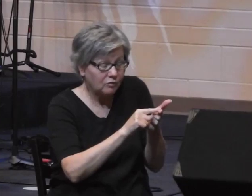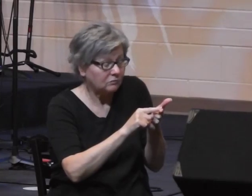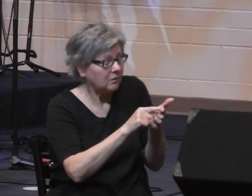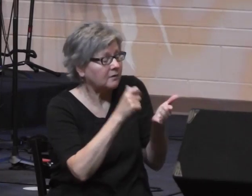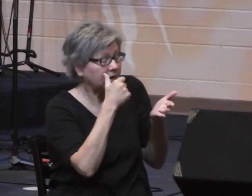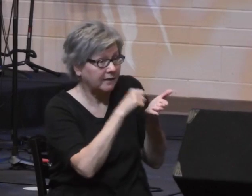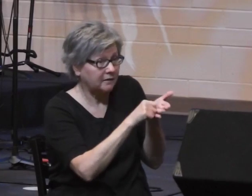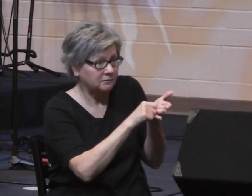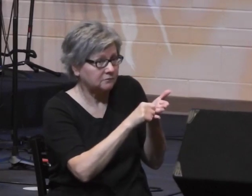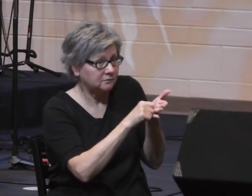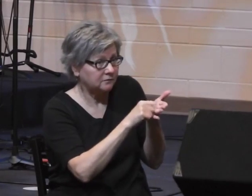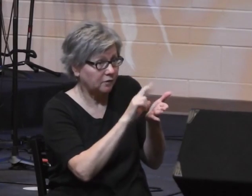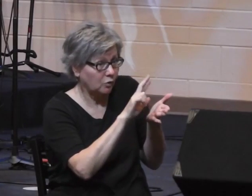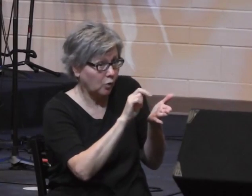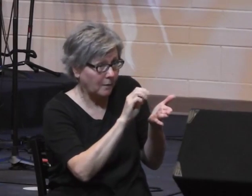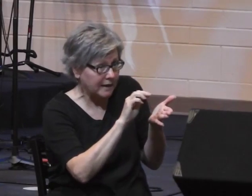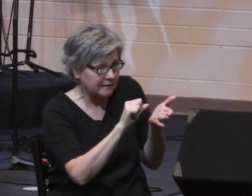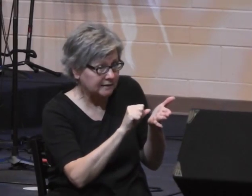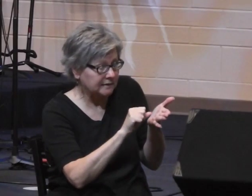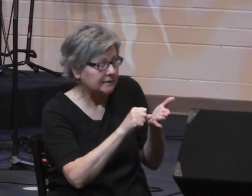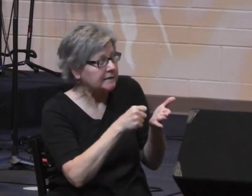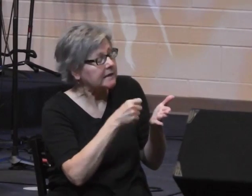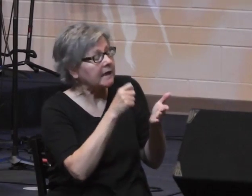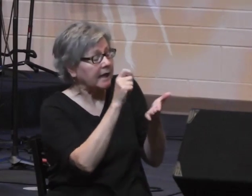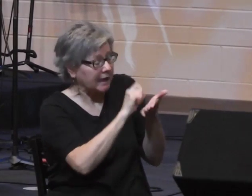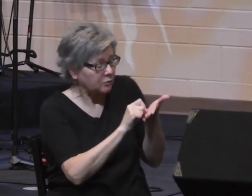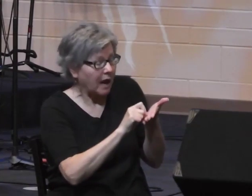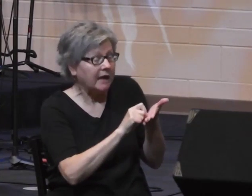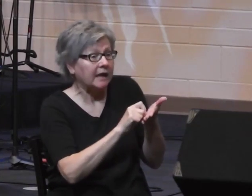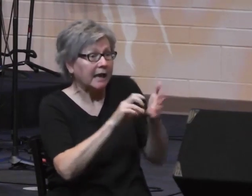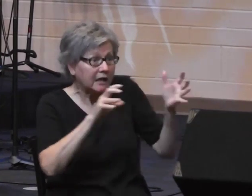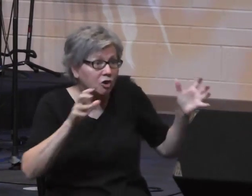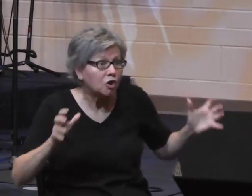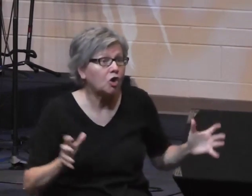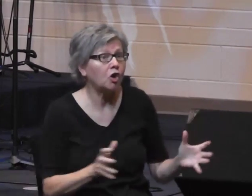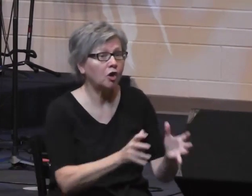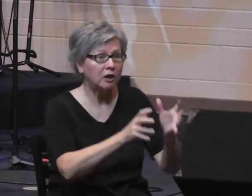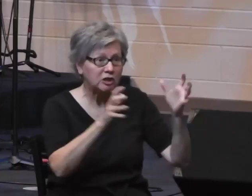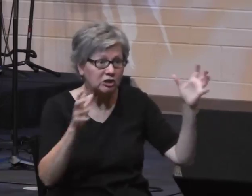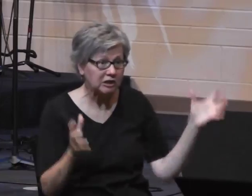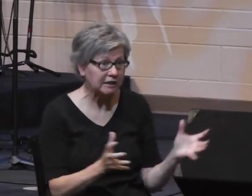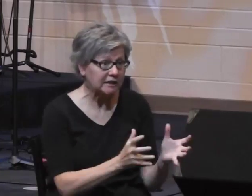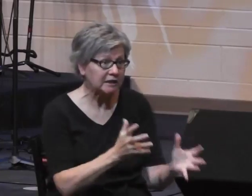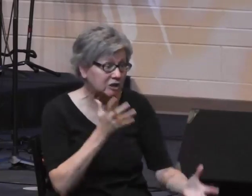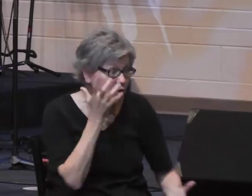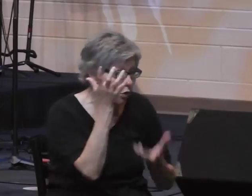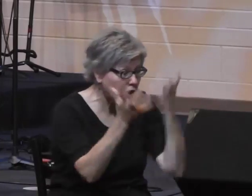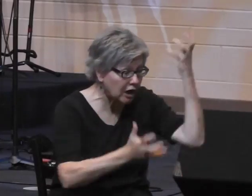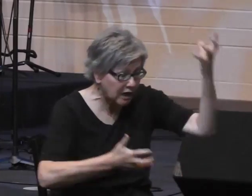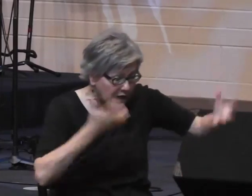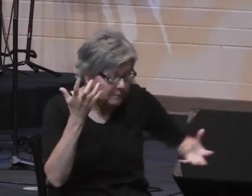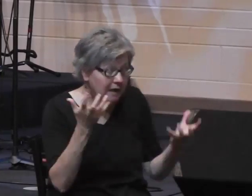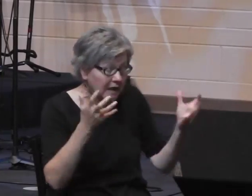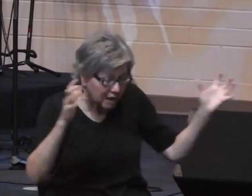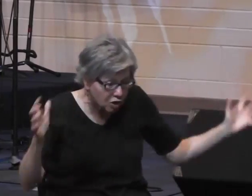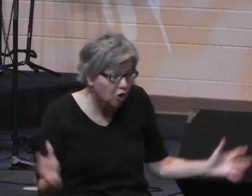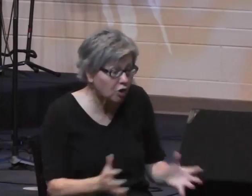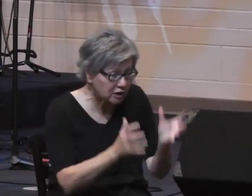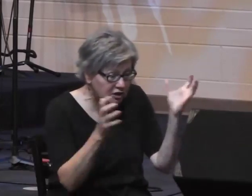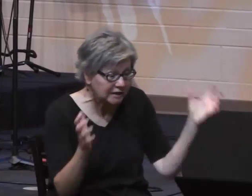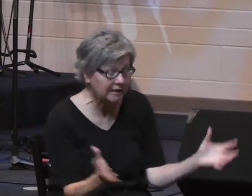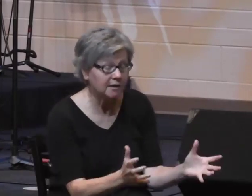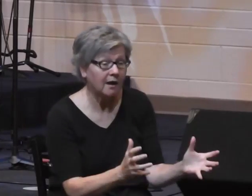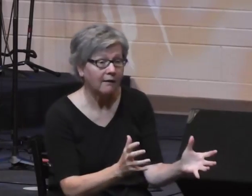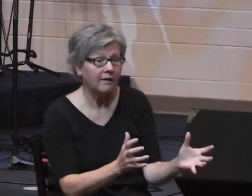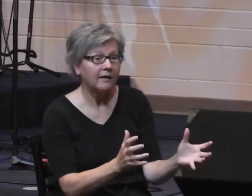Romans is yelling and screaming and encouraging the Roman Christians along. And I think if he were here today, he would be yelling and screaming